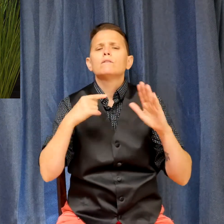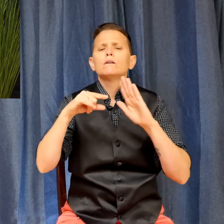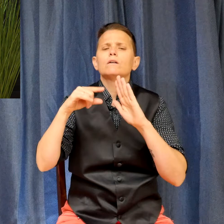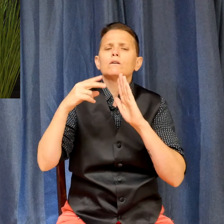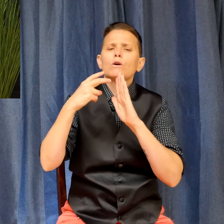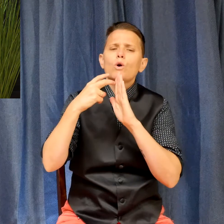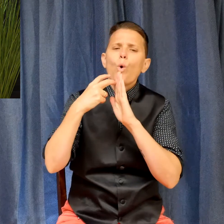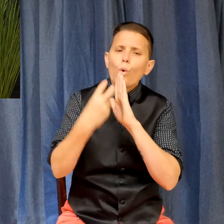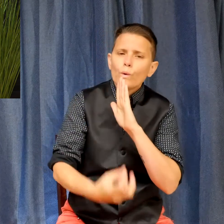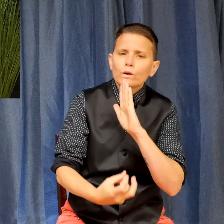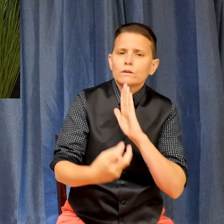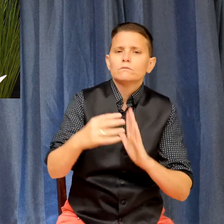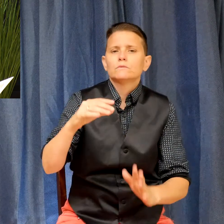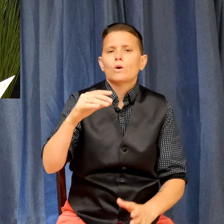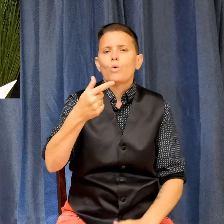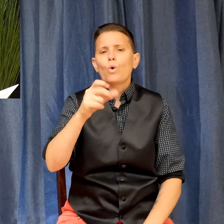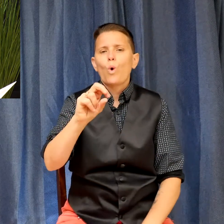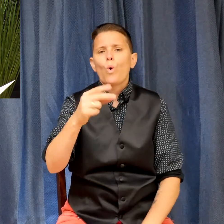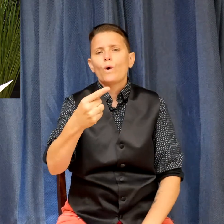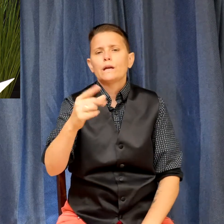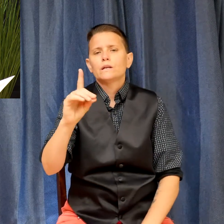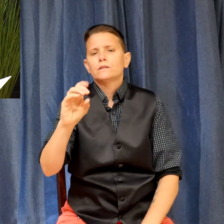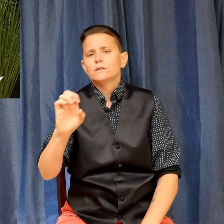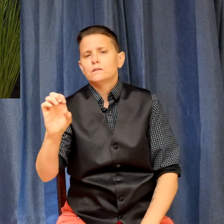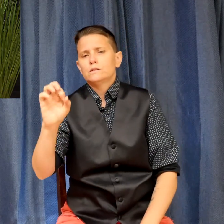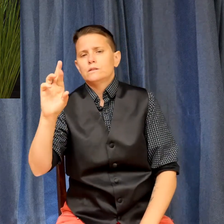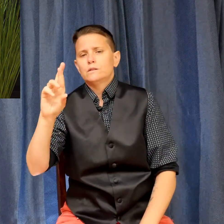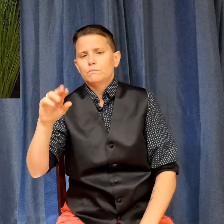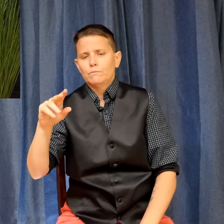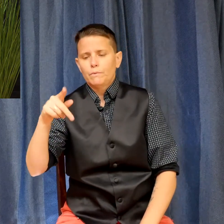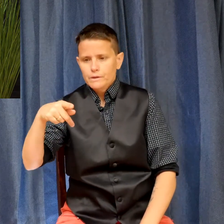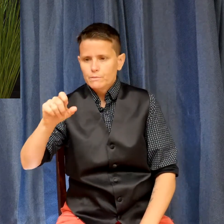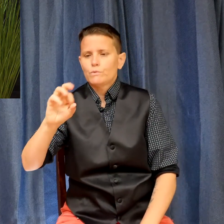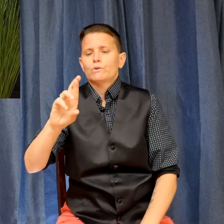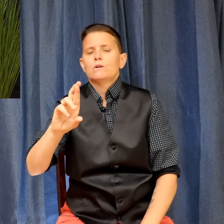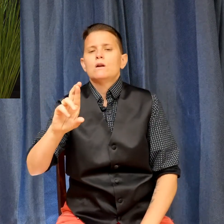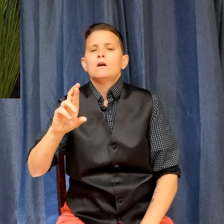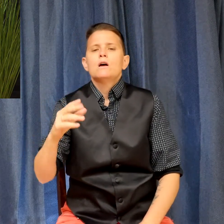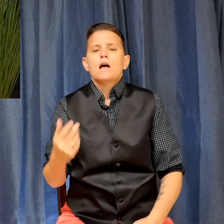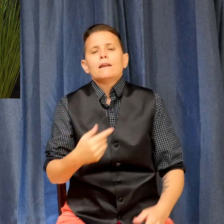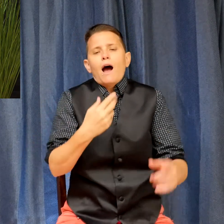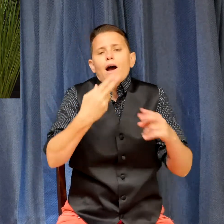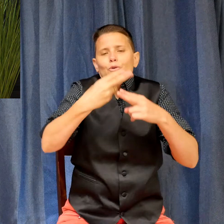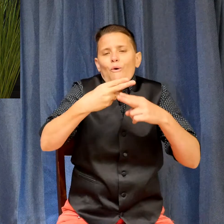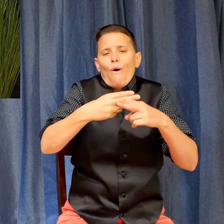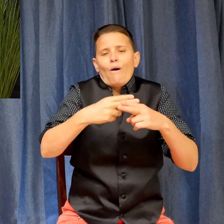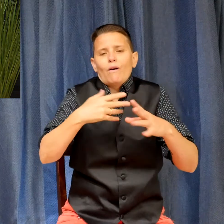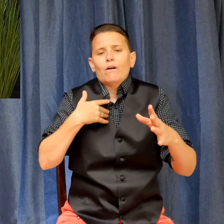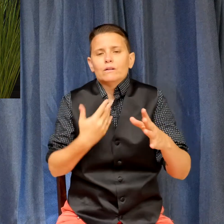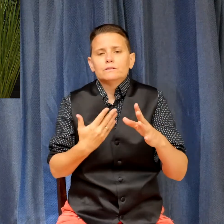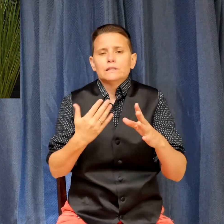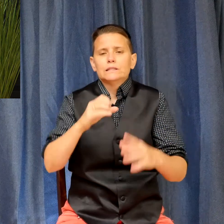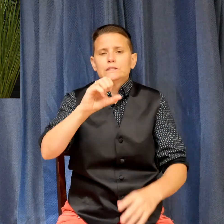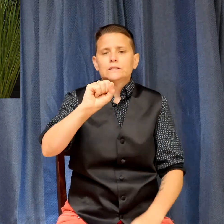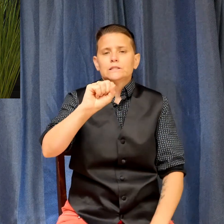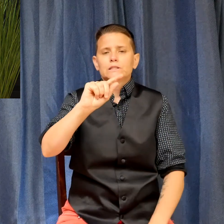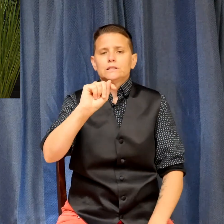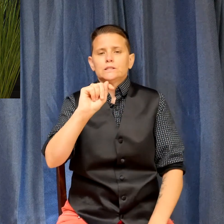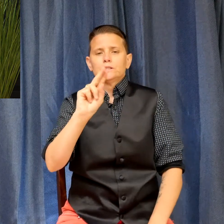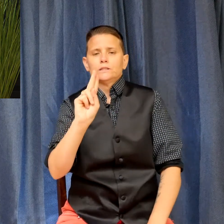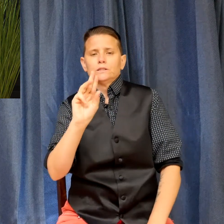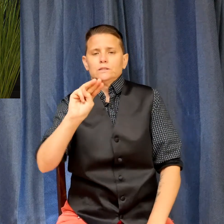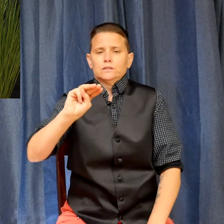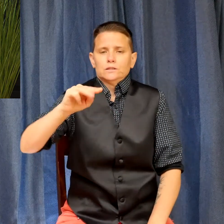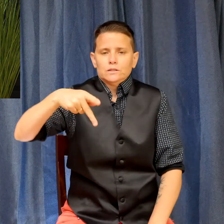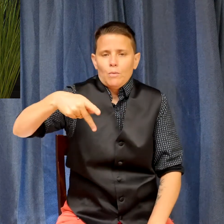I called it last week, Stump the Minister. So we'll see how that goes today. Stay tuned immediately